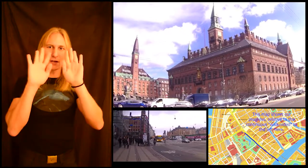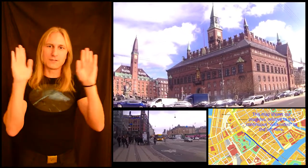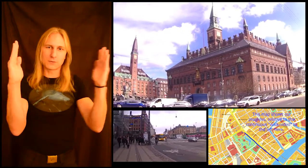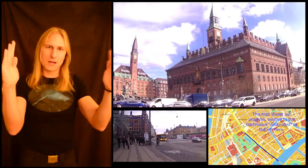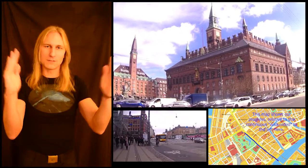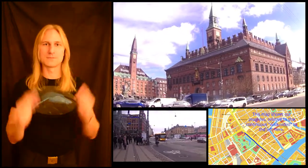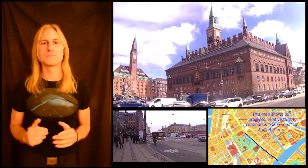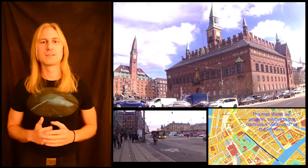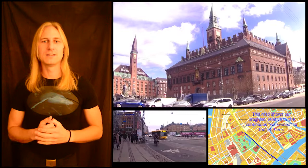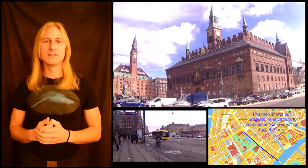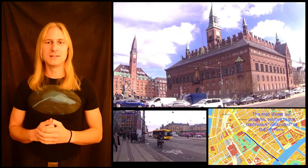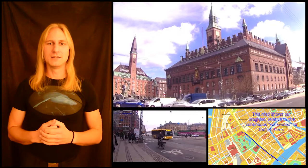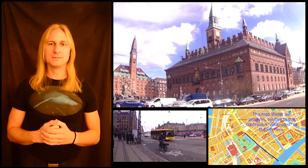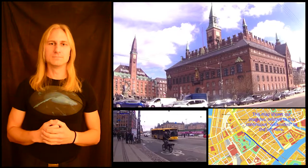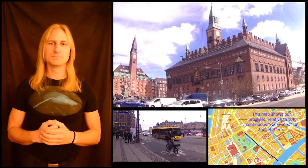building facades around it.